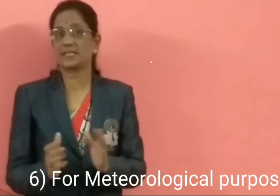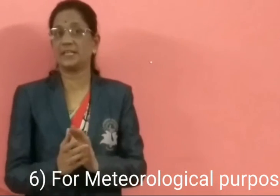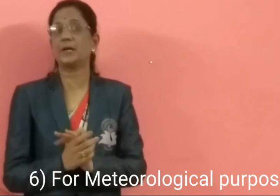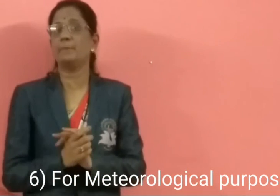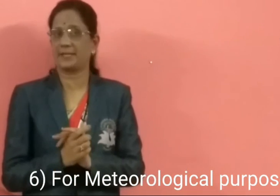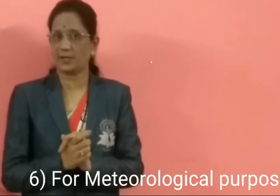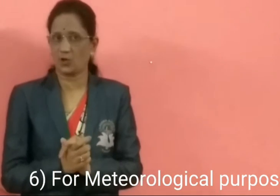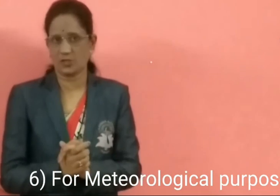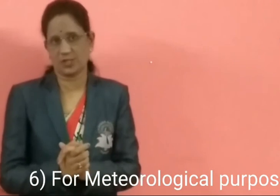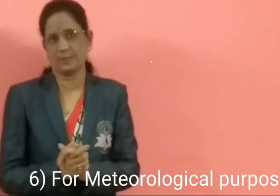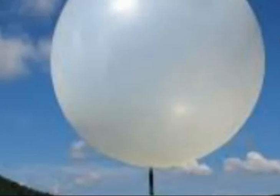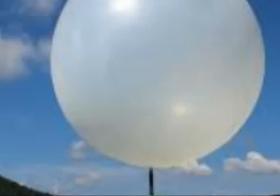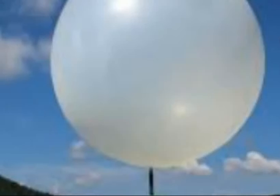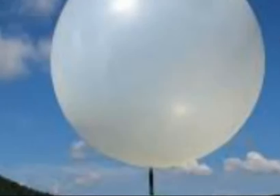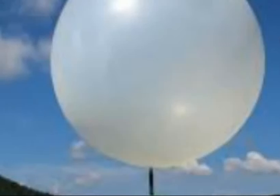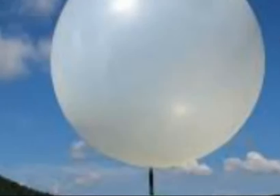the meteorological purposes.